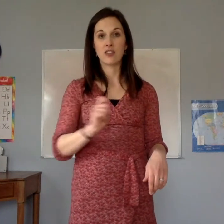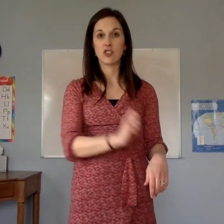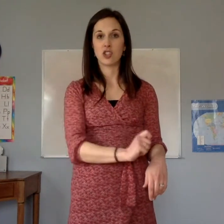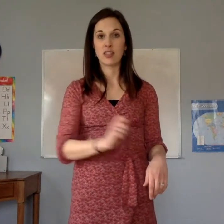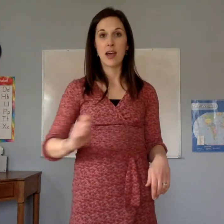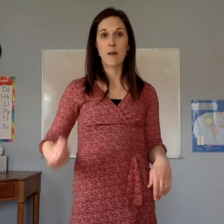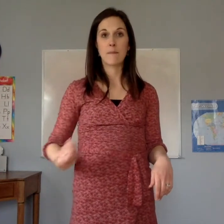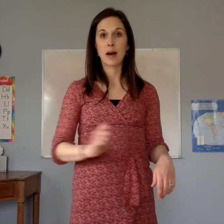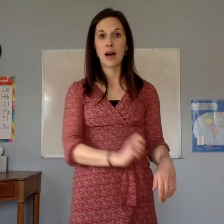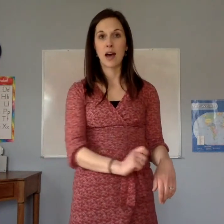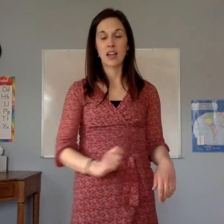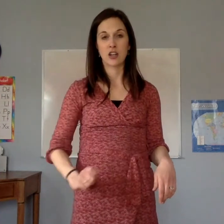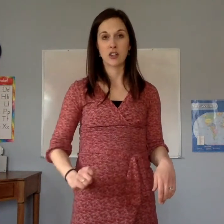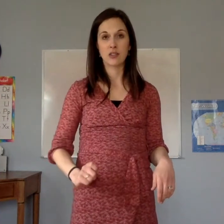Ancient Empires.